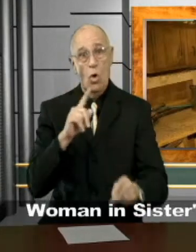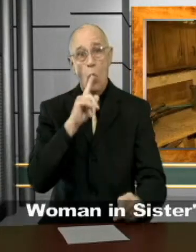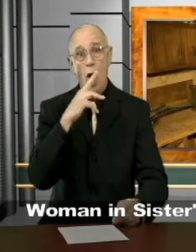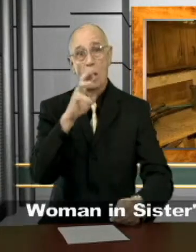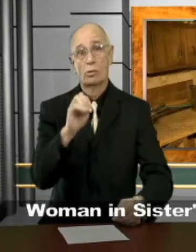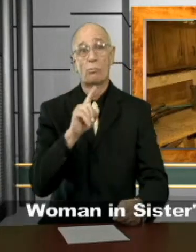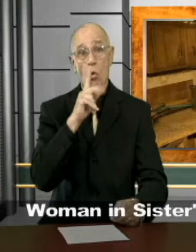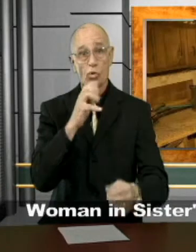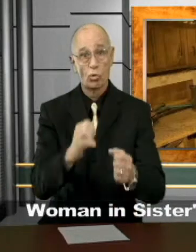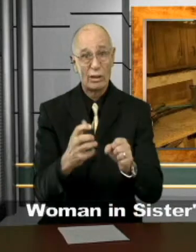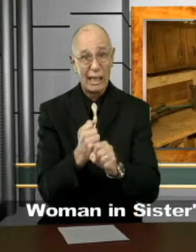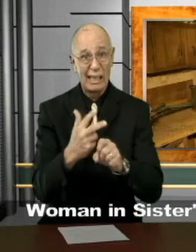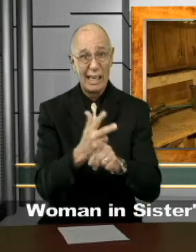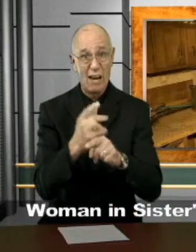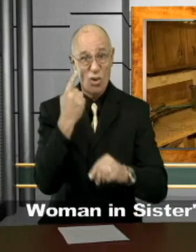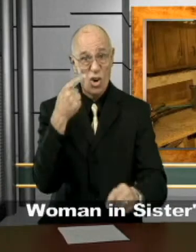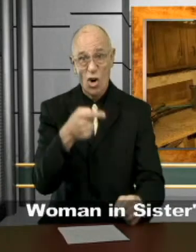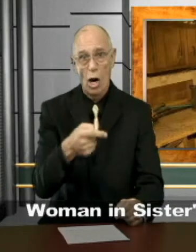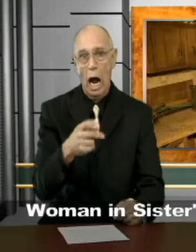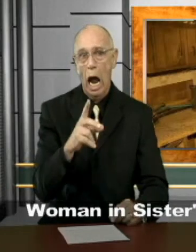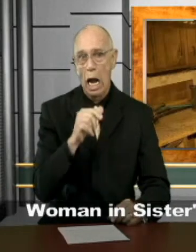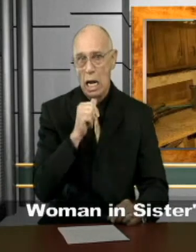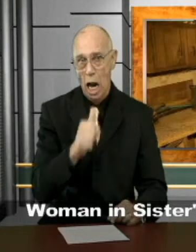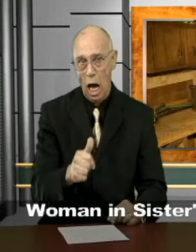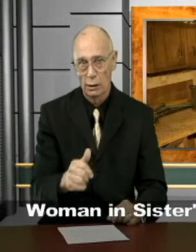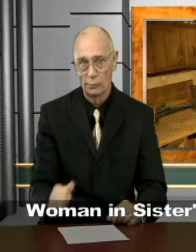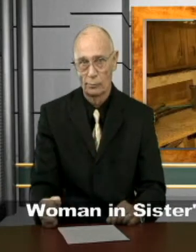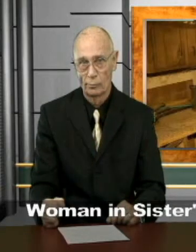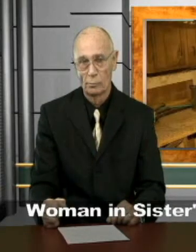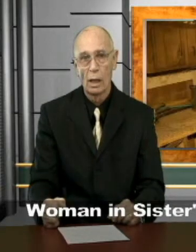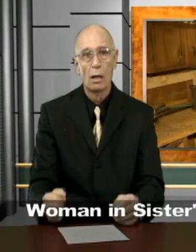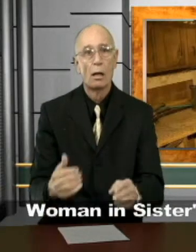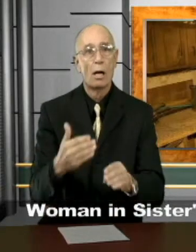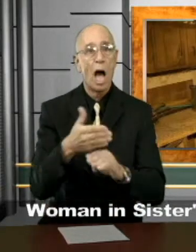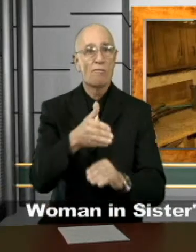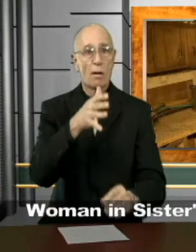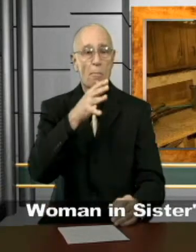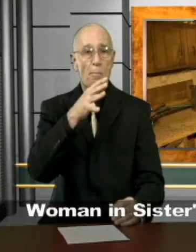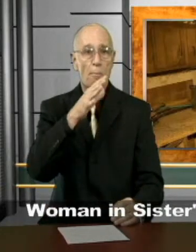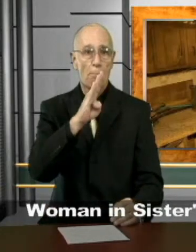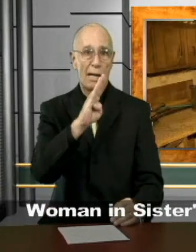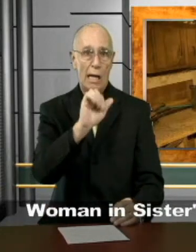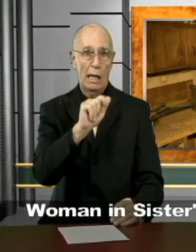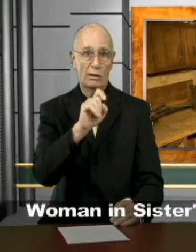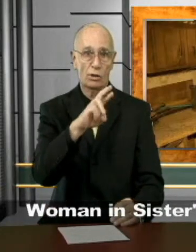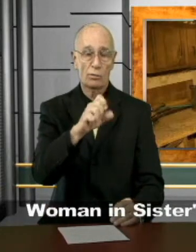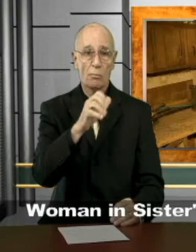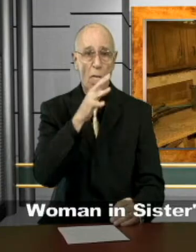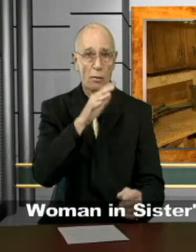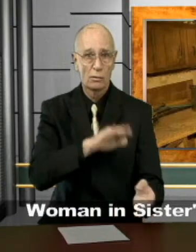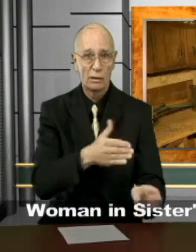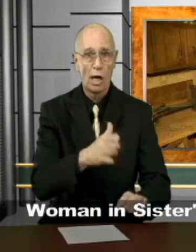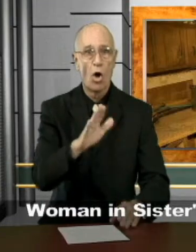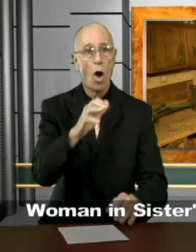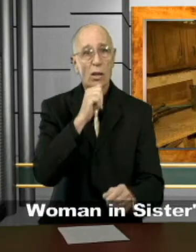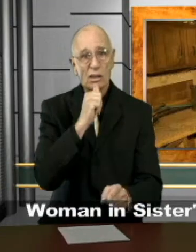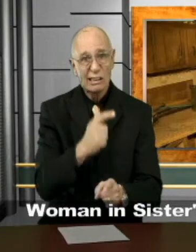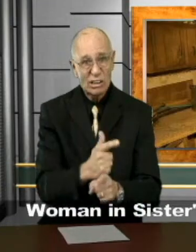out for her didn't do what they were supposed to be doing. She was left in her sister's care after her mother died."